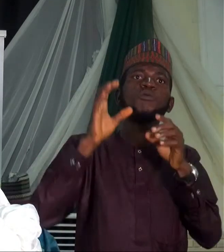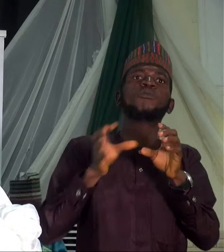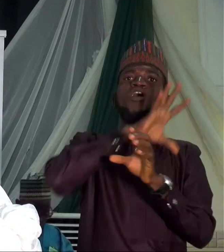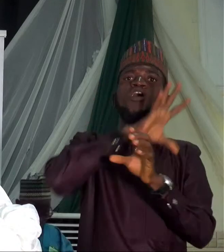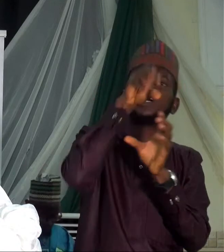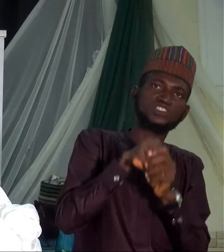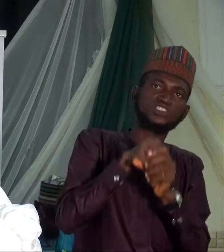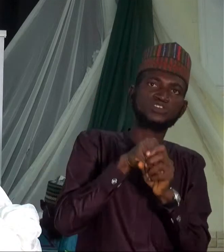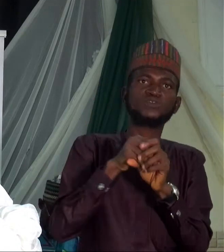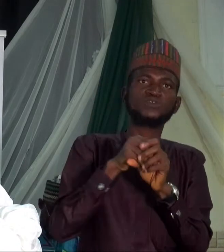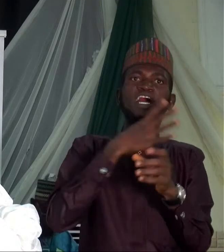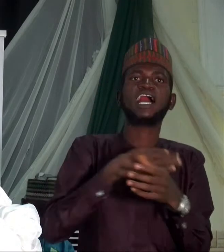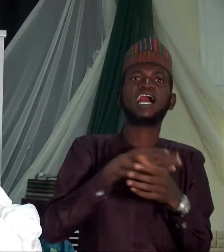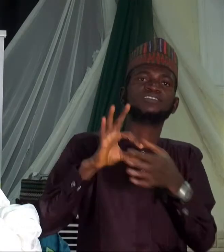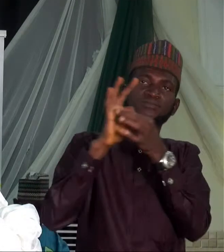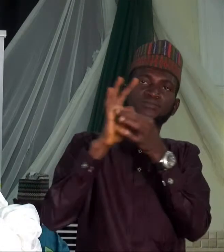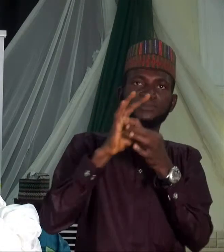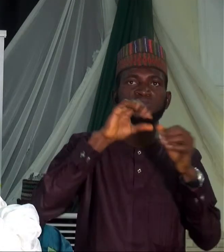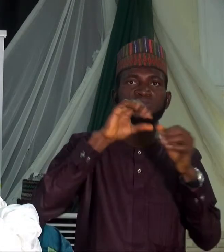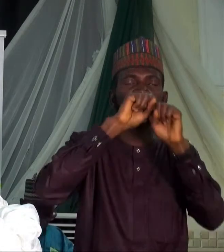harmonious society.